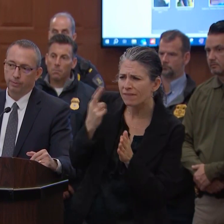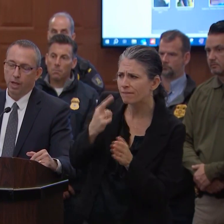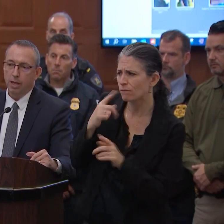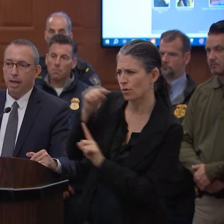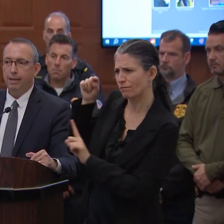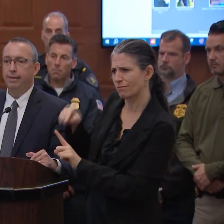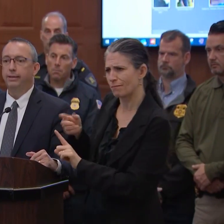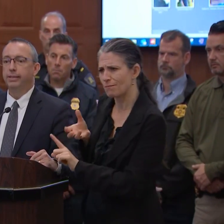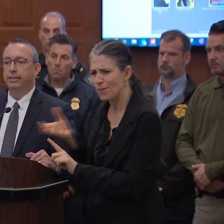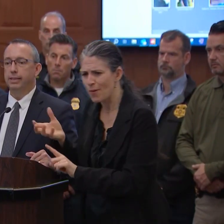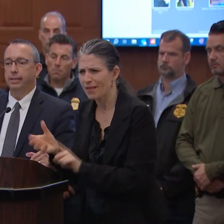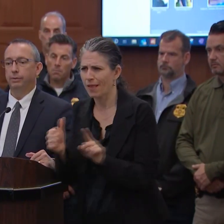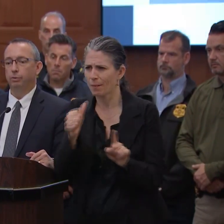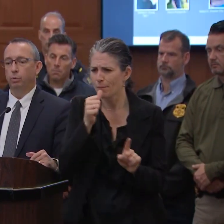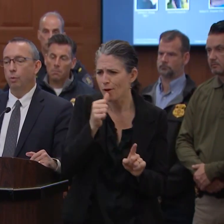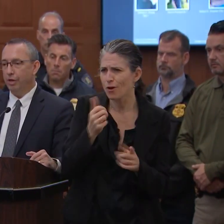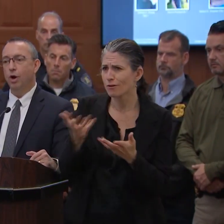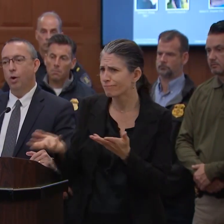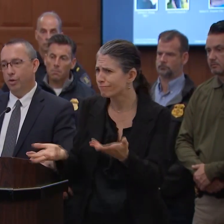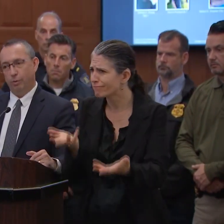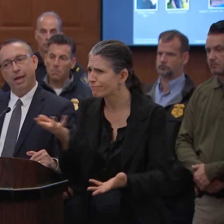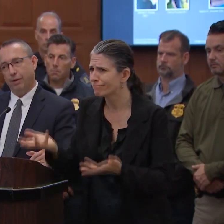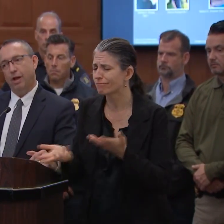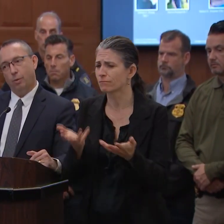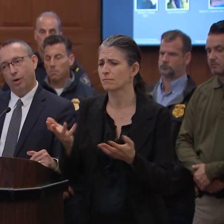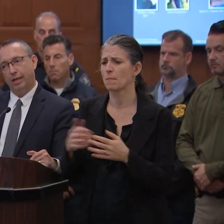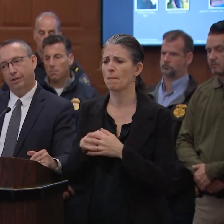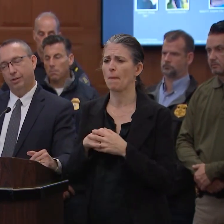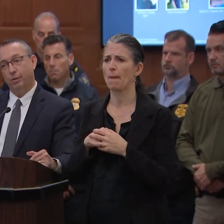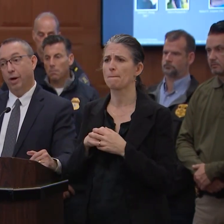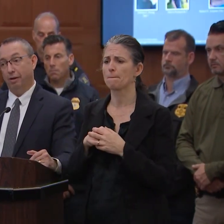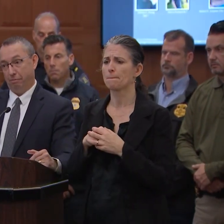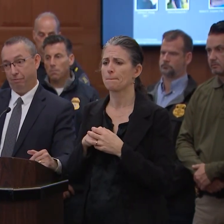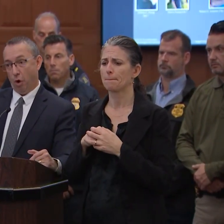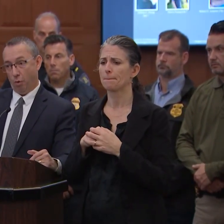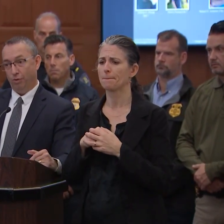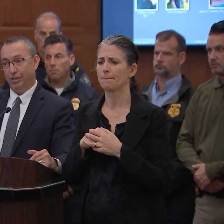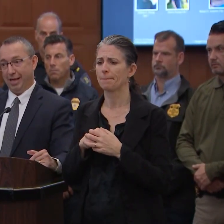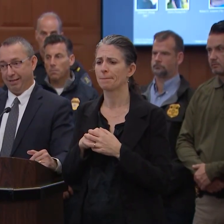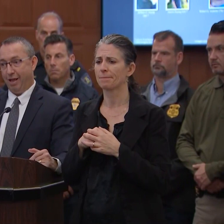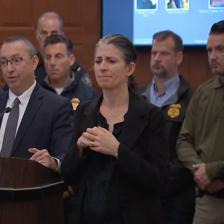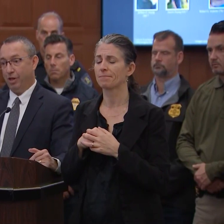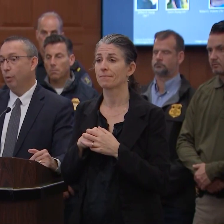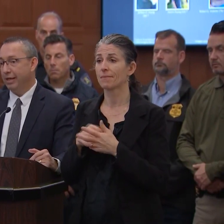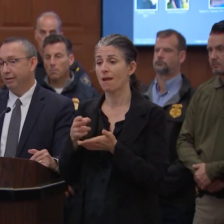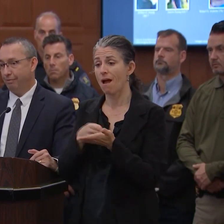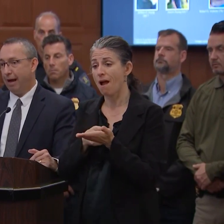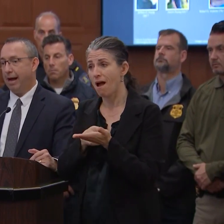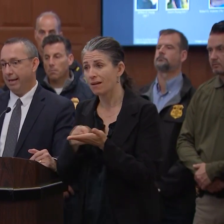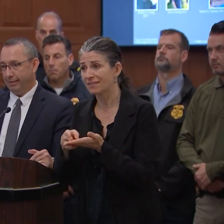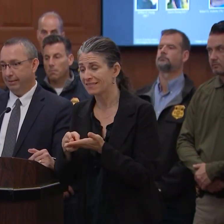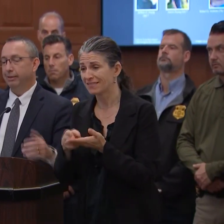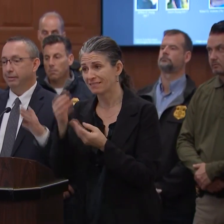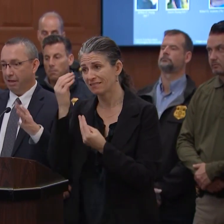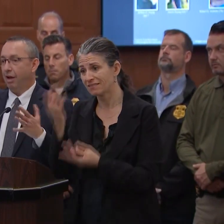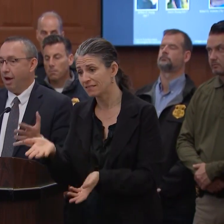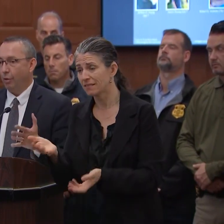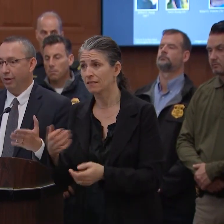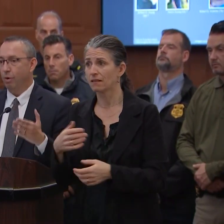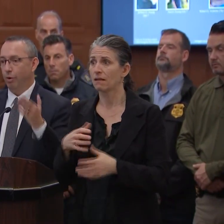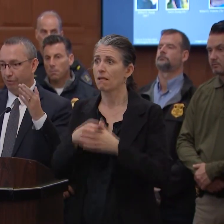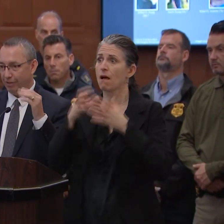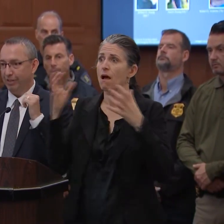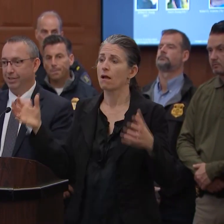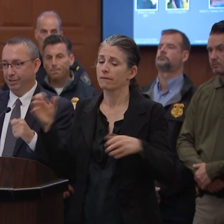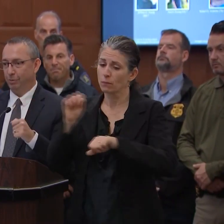bar? I think that what we know is we have a lot of work yet to do on phones and technology. Are we going to find a